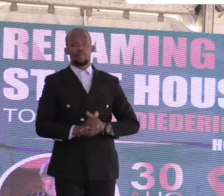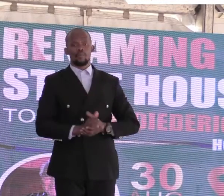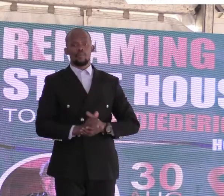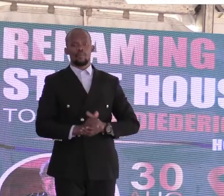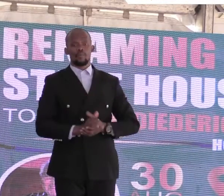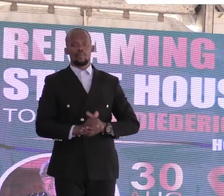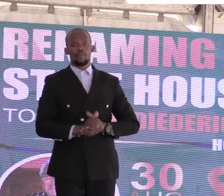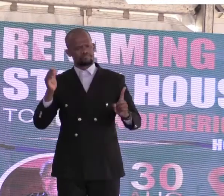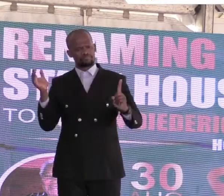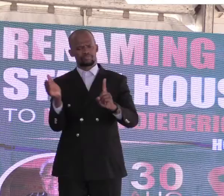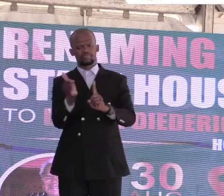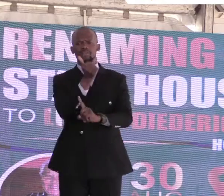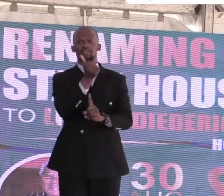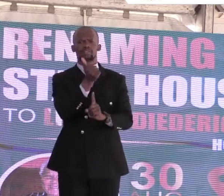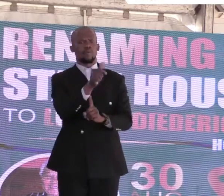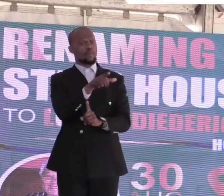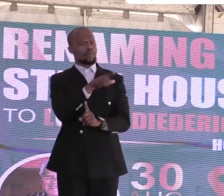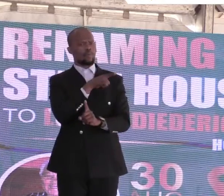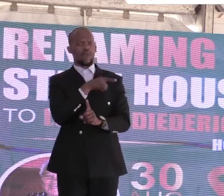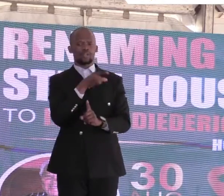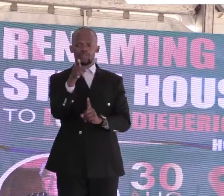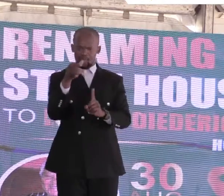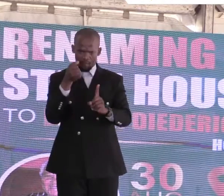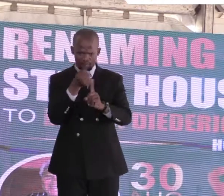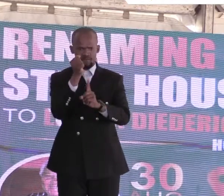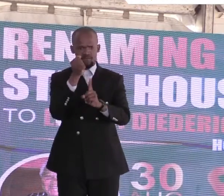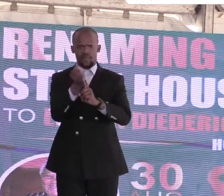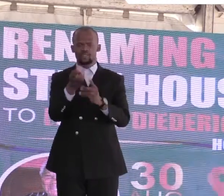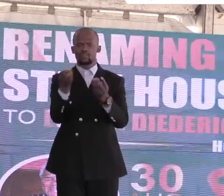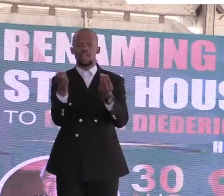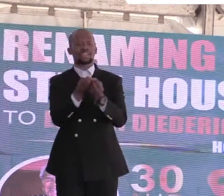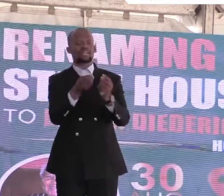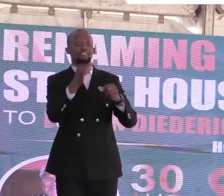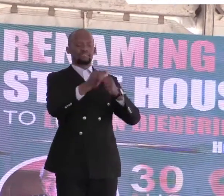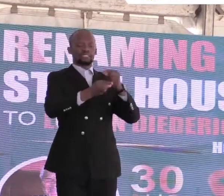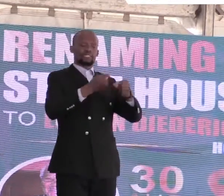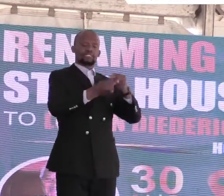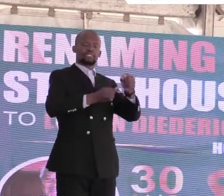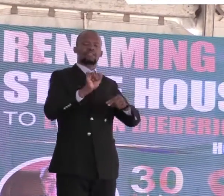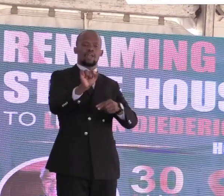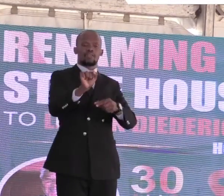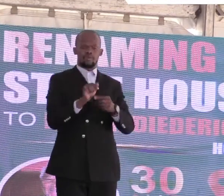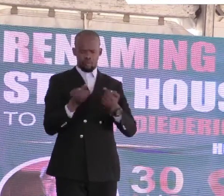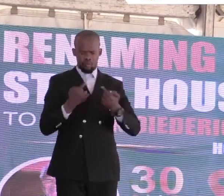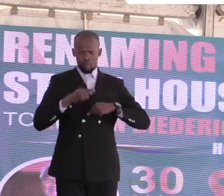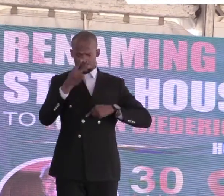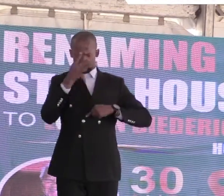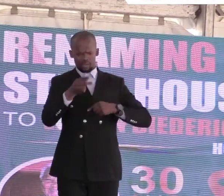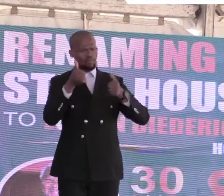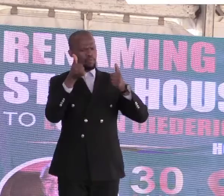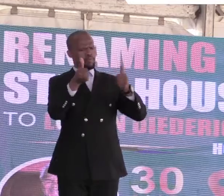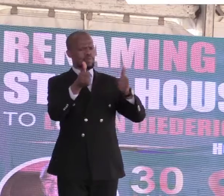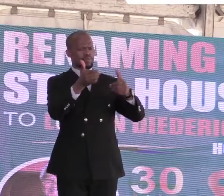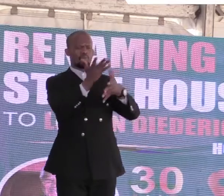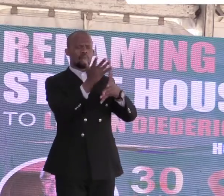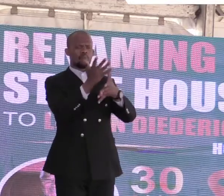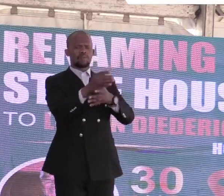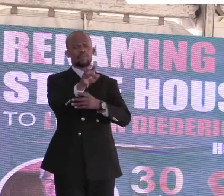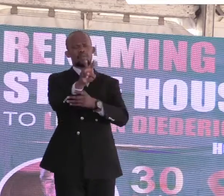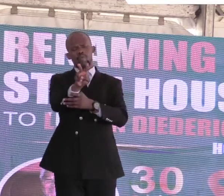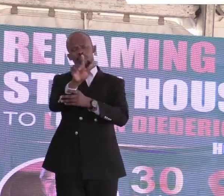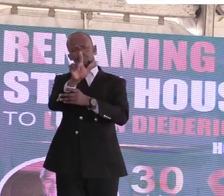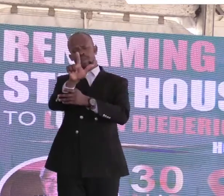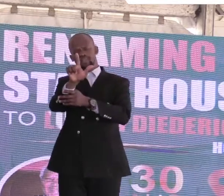was achieved through the toil of your generation. We've seen a lot of good work in the 27 years of